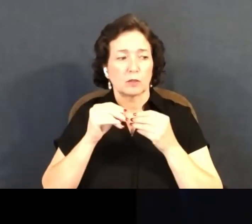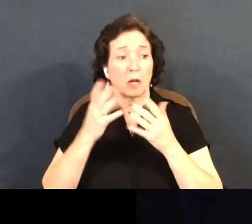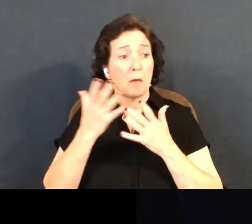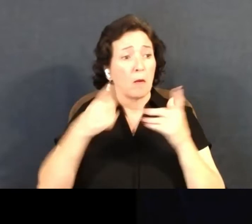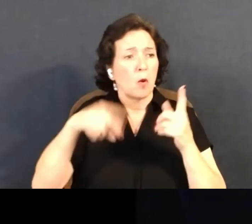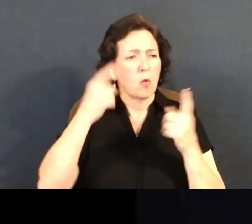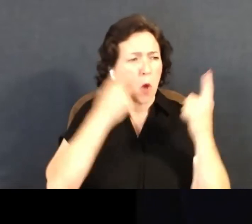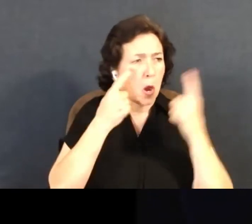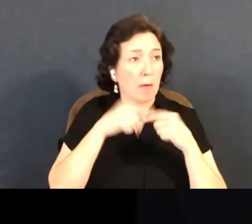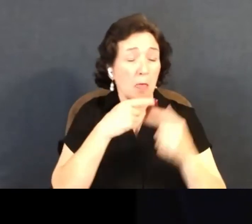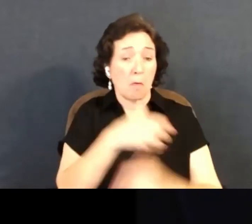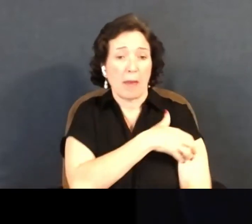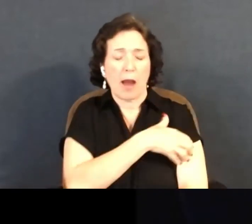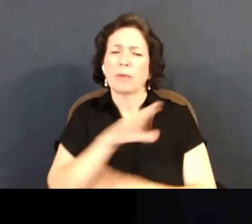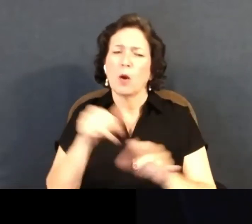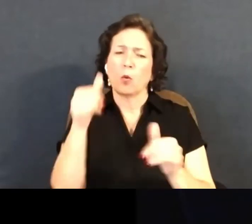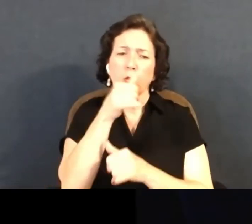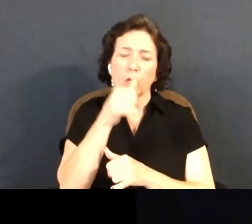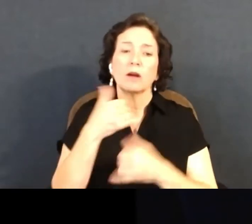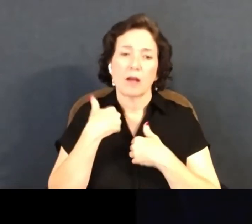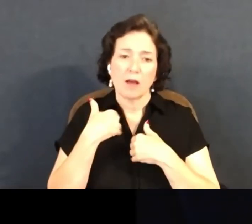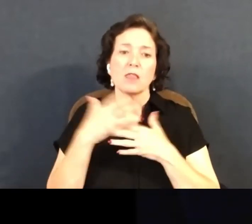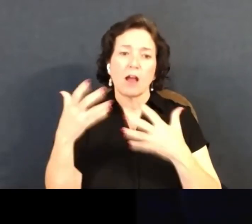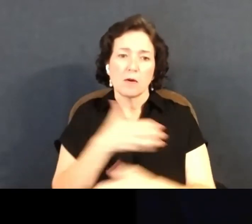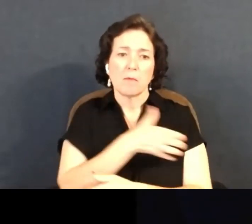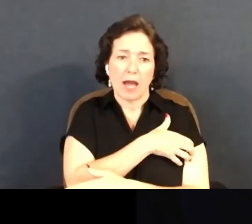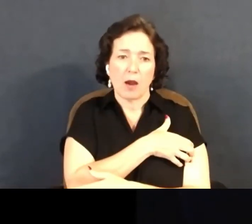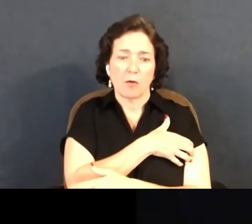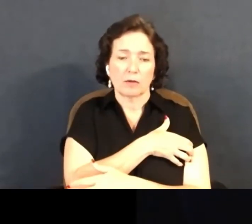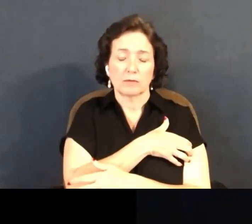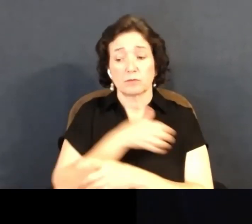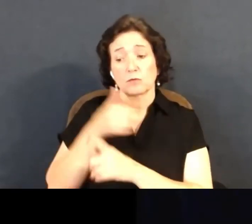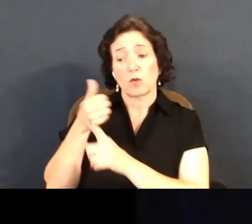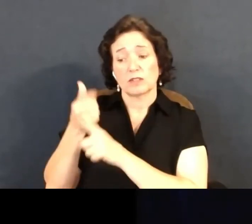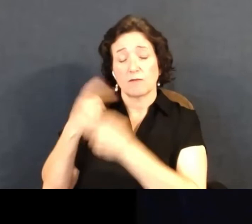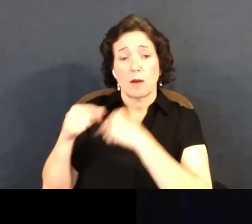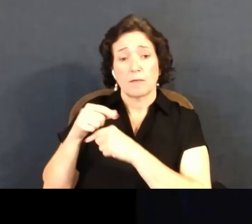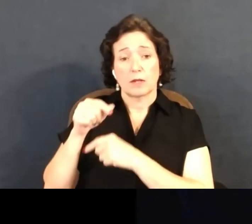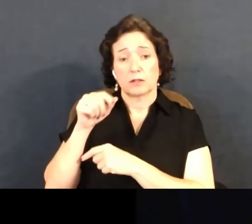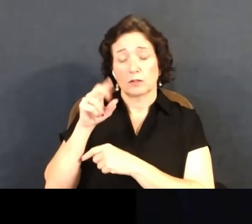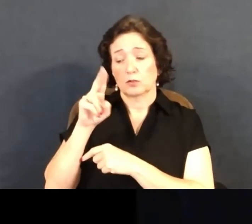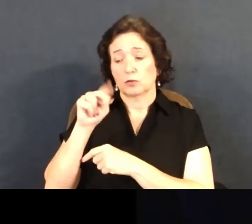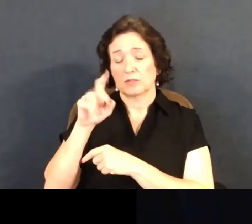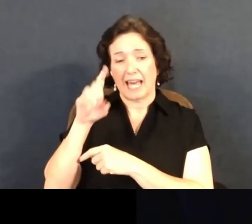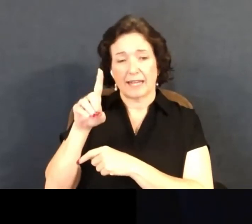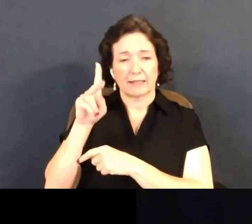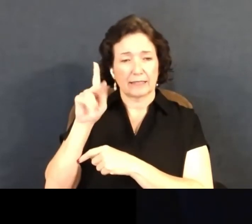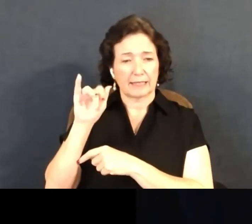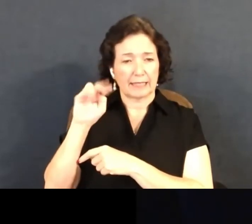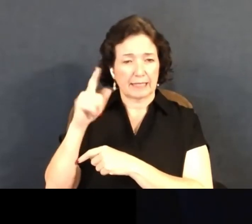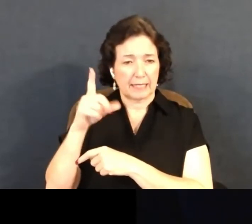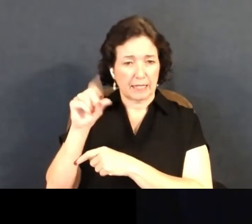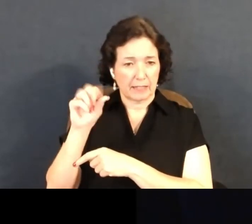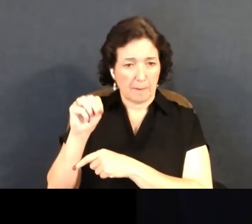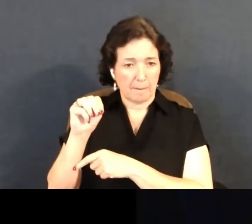storytelling. Shonaleigh comes to us from the United Kingdom, thus the time difference, and has worked as